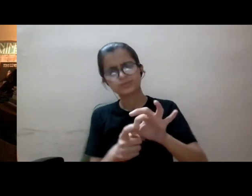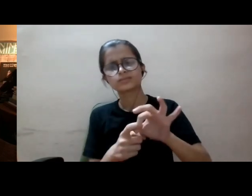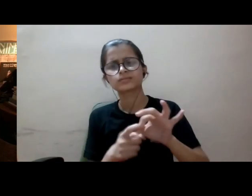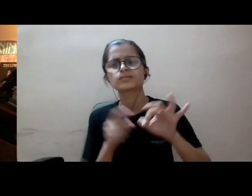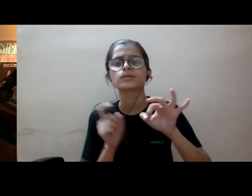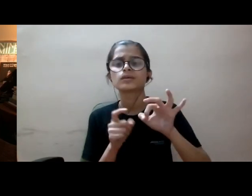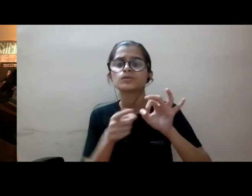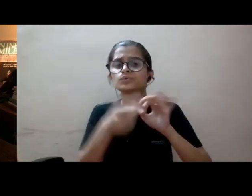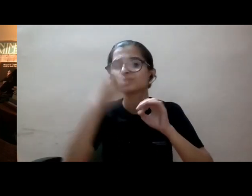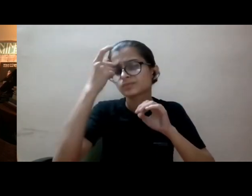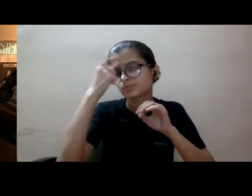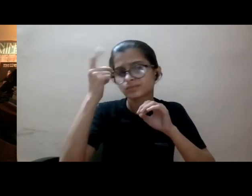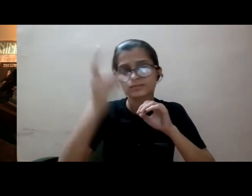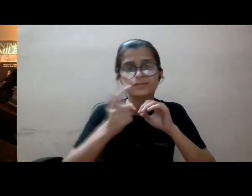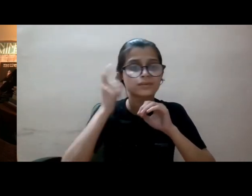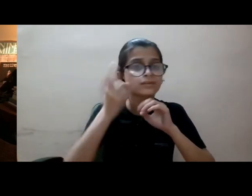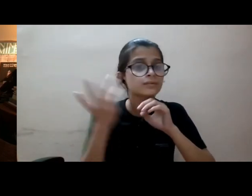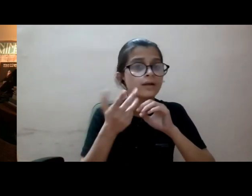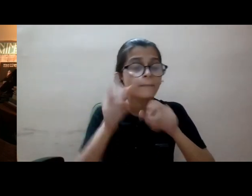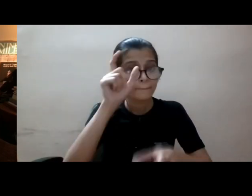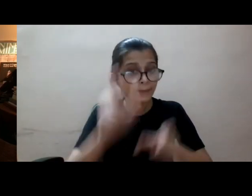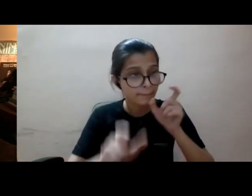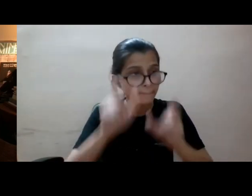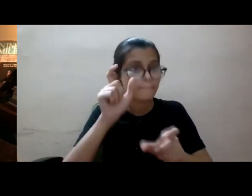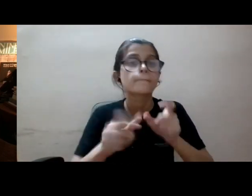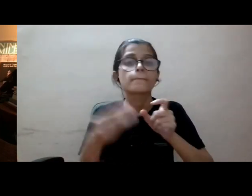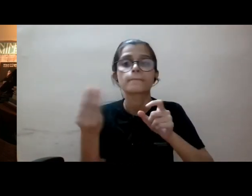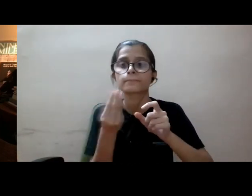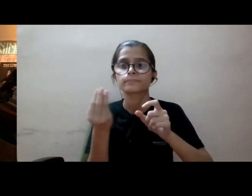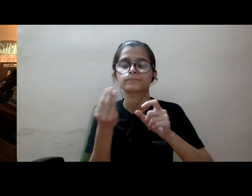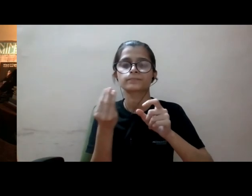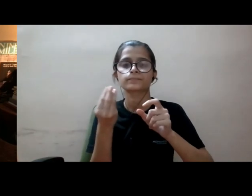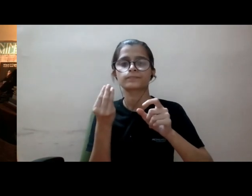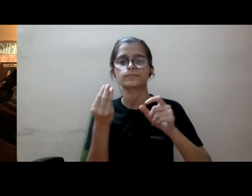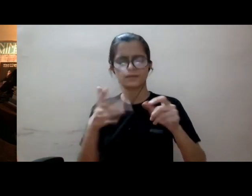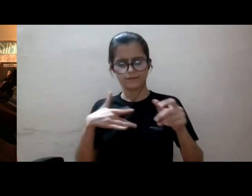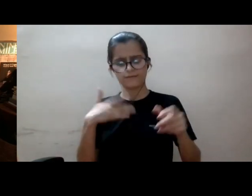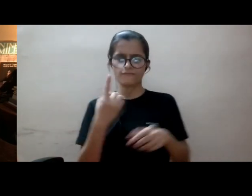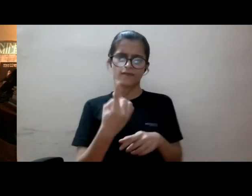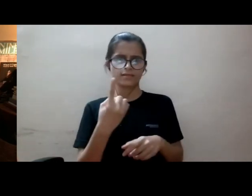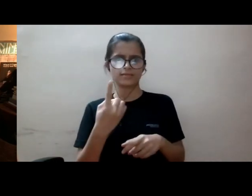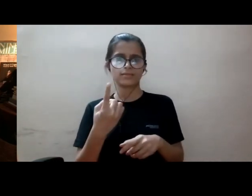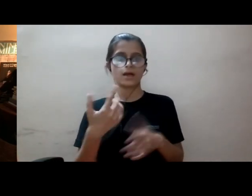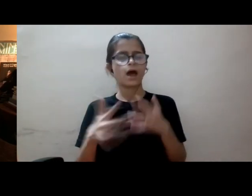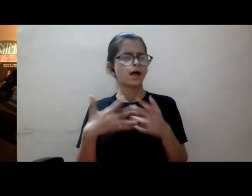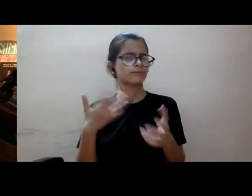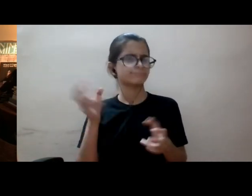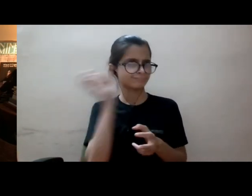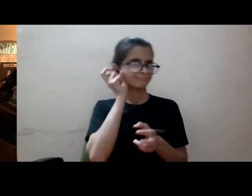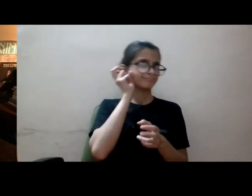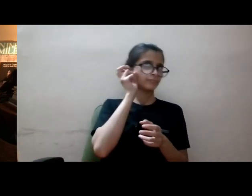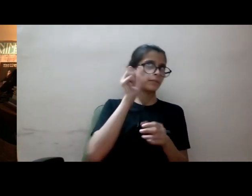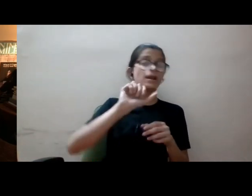Do you think that people are so taken up with one sense that they cannot develop other